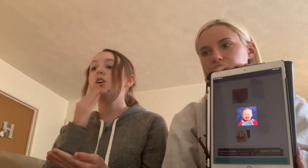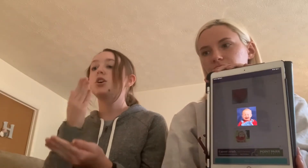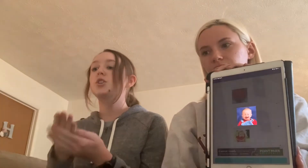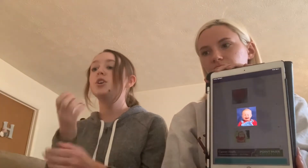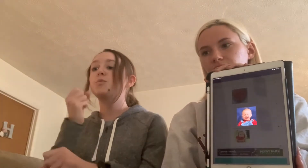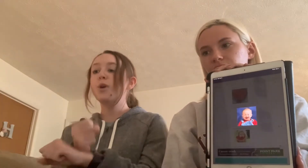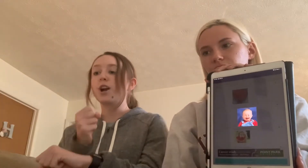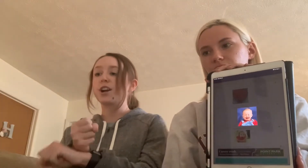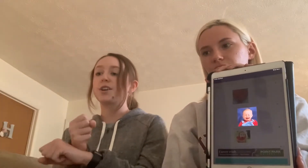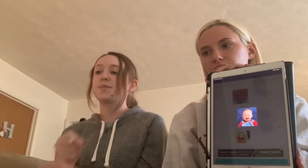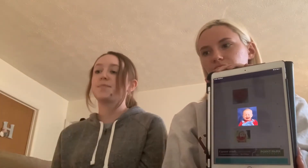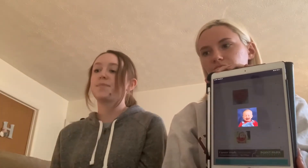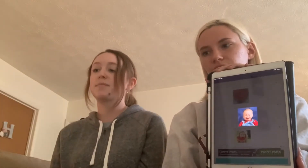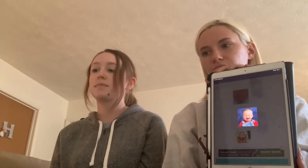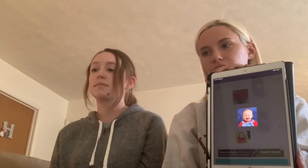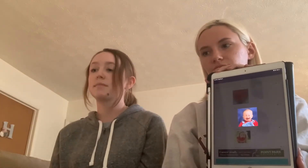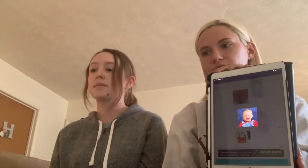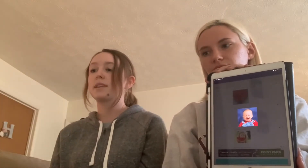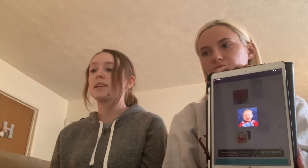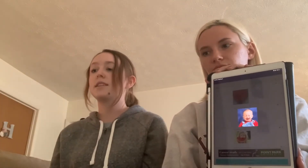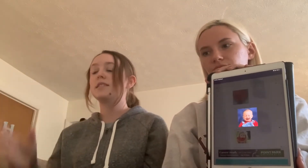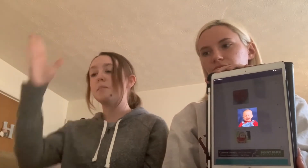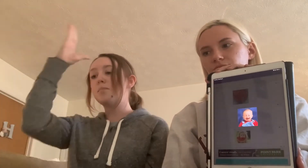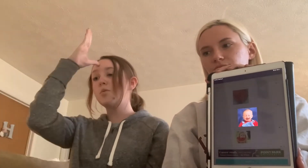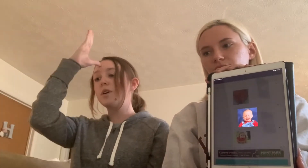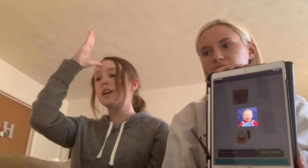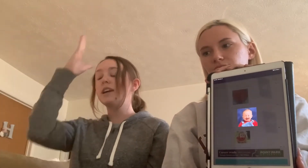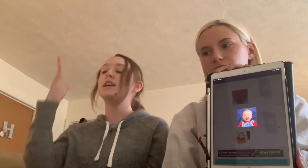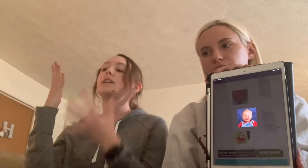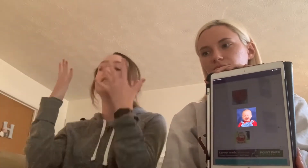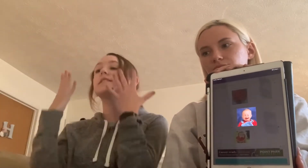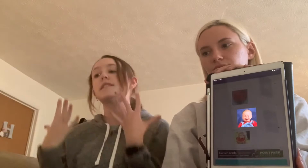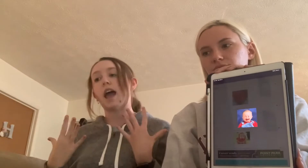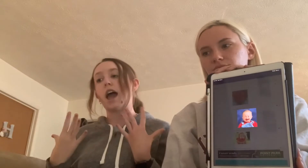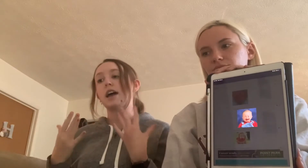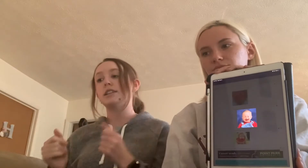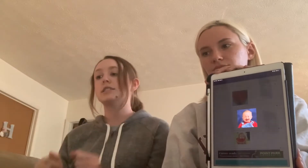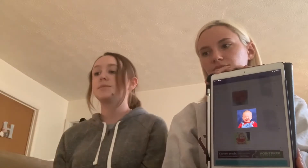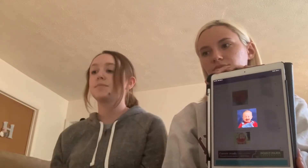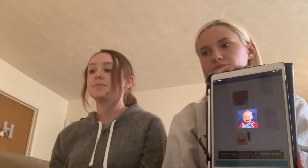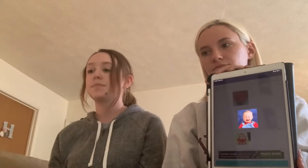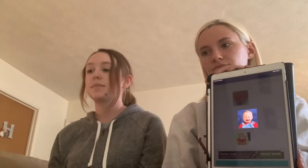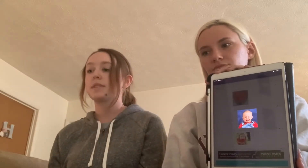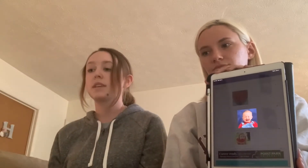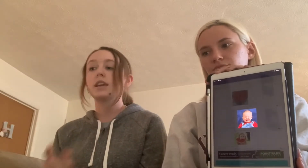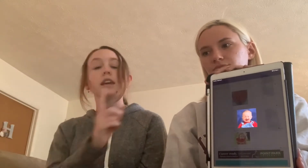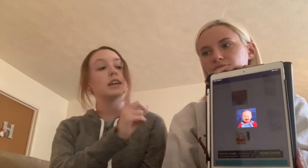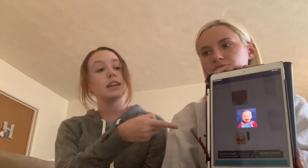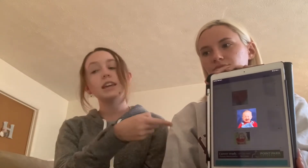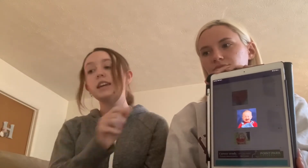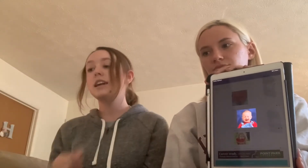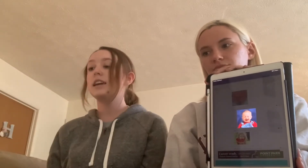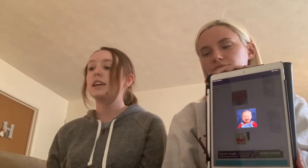Good work. The boy is sad. He